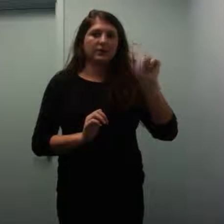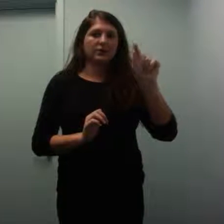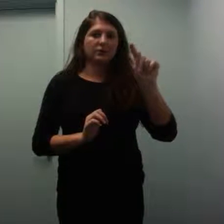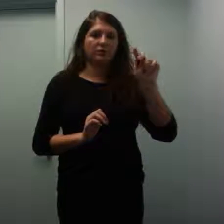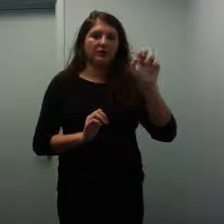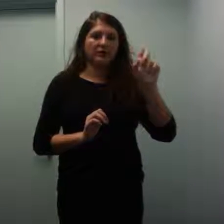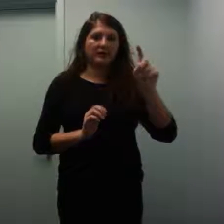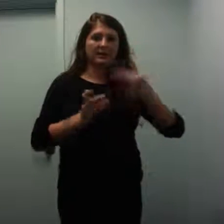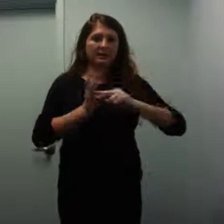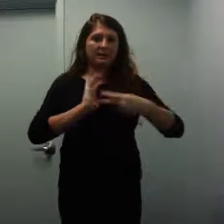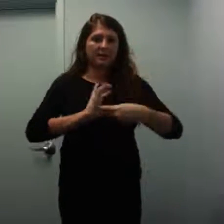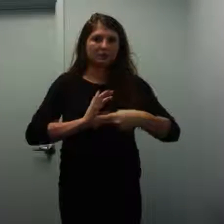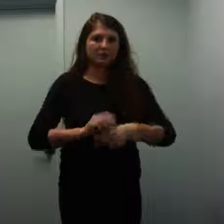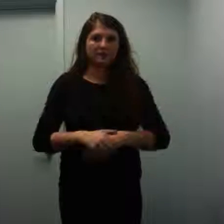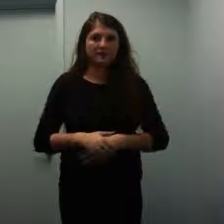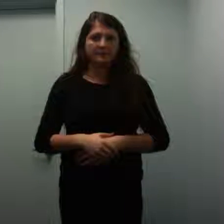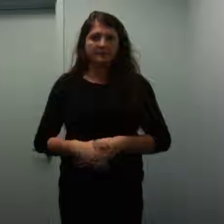Is this sponge saturated?